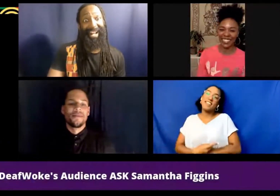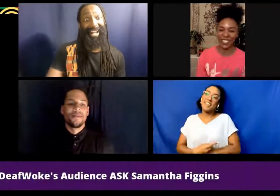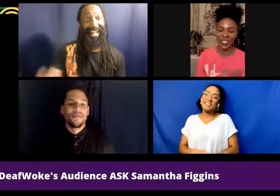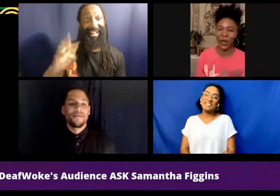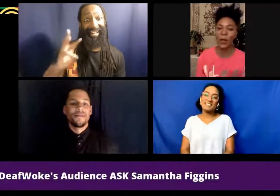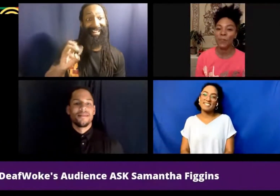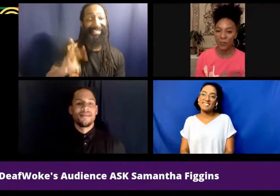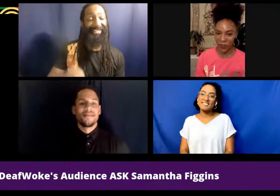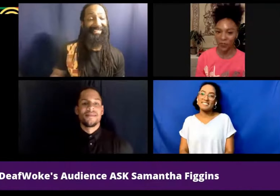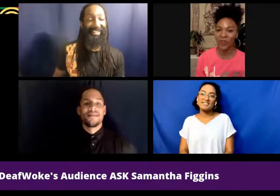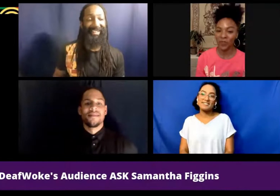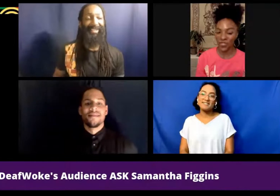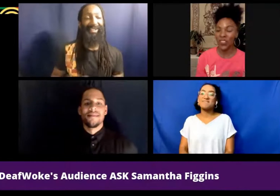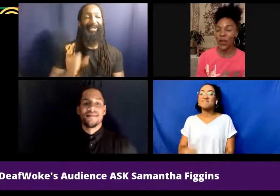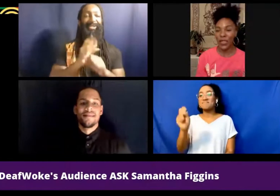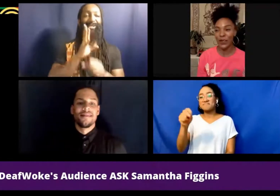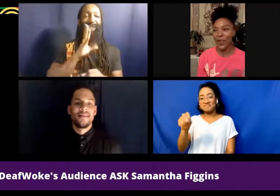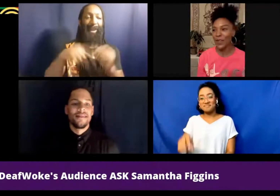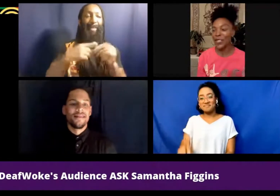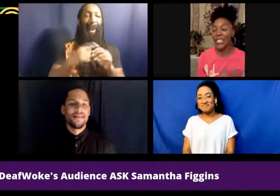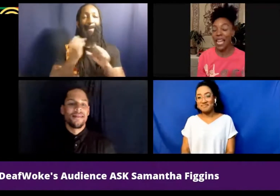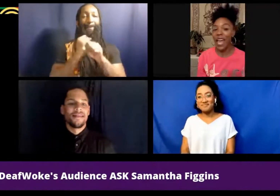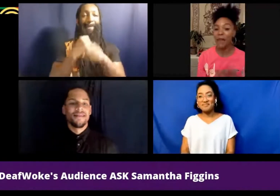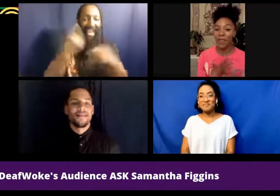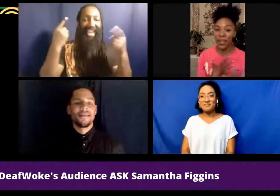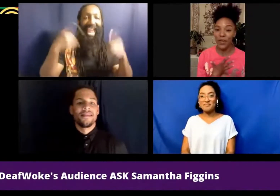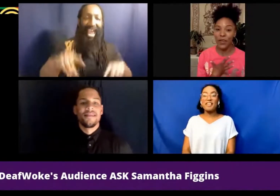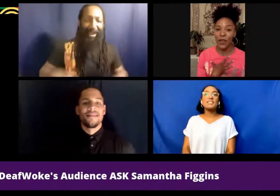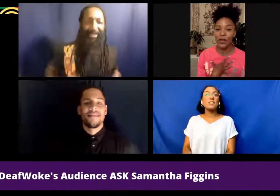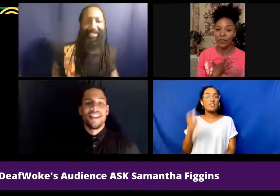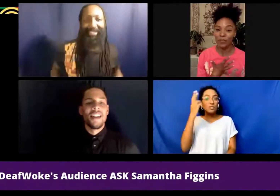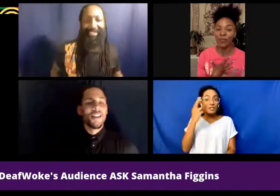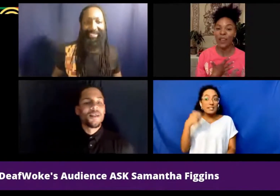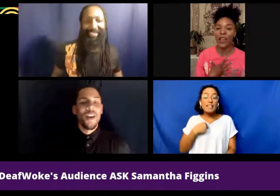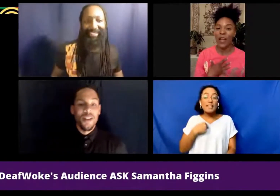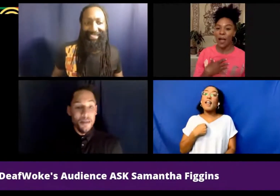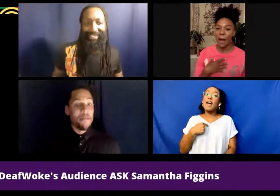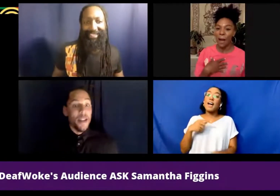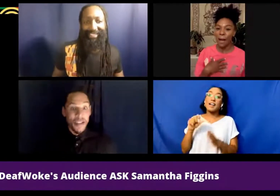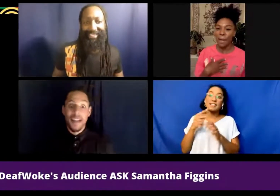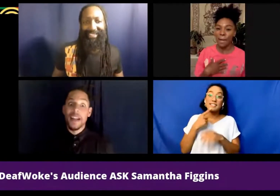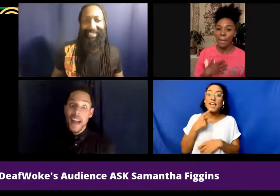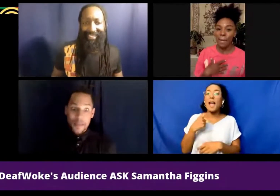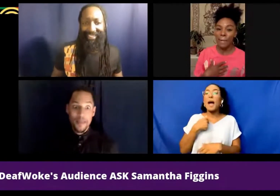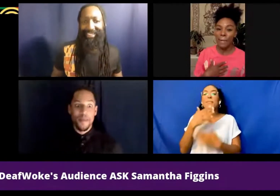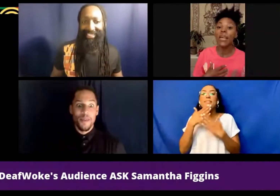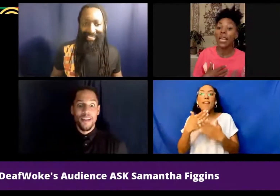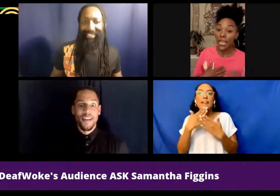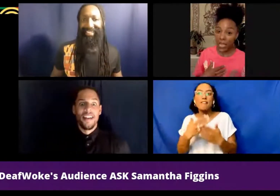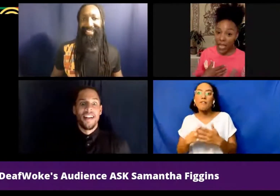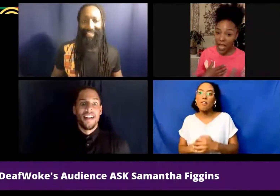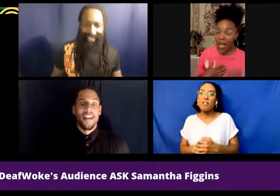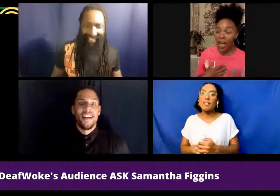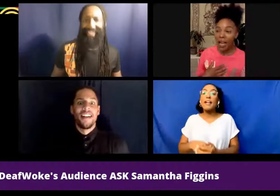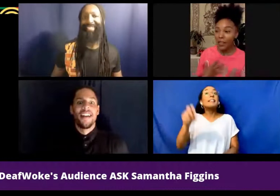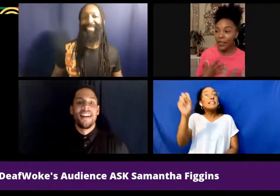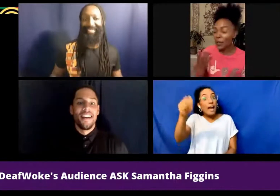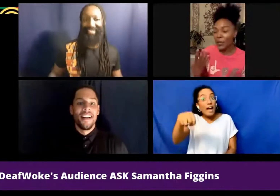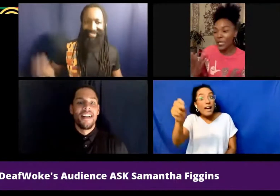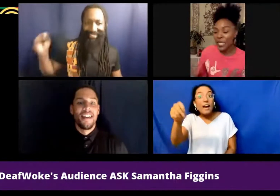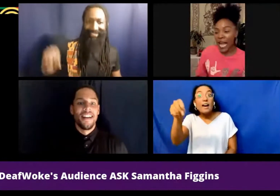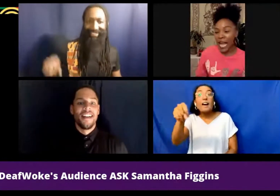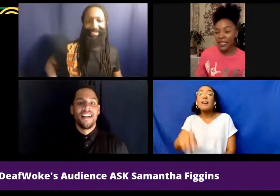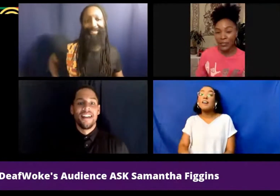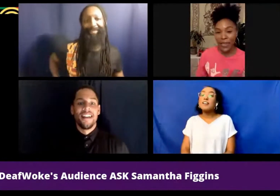Oh wow. So that's why I always say I'm thankful. You were talking about making it happen, boy. Yeah,